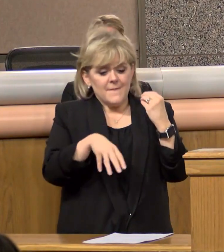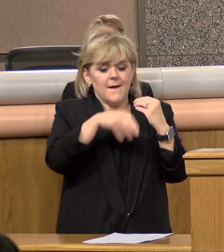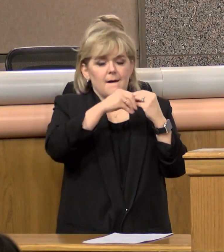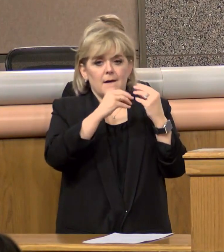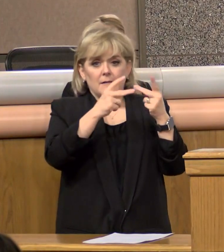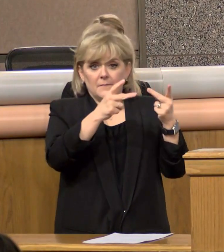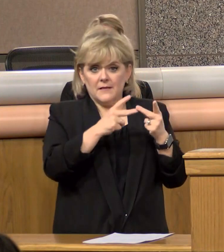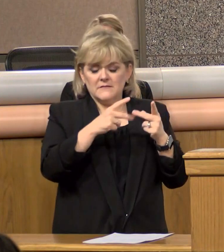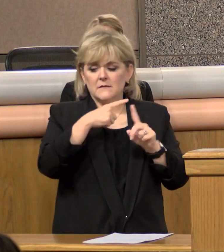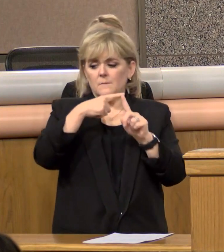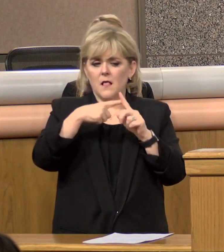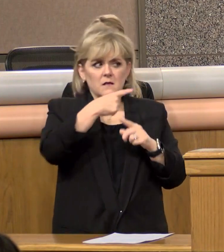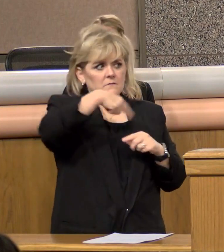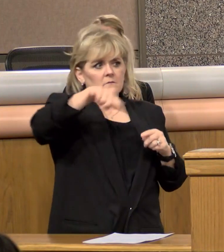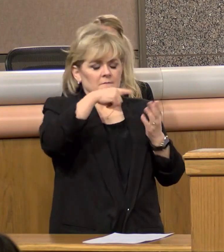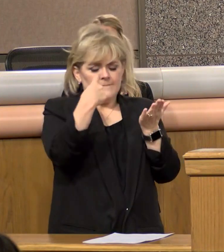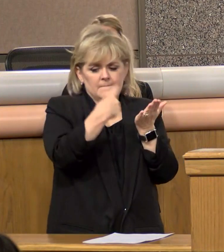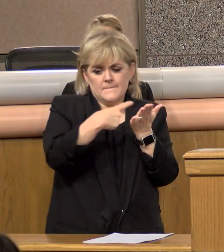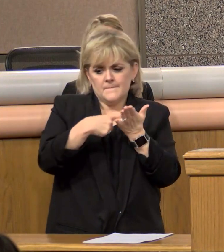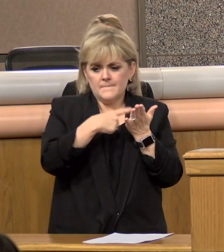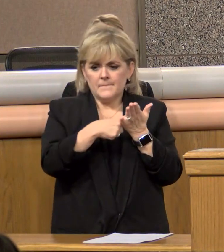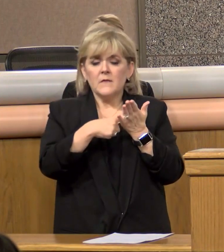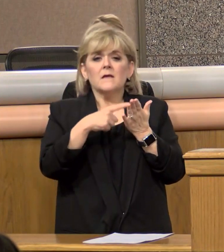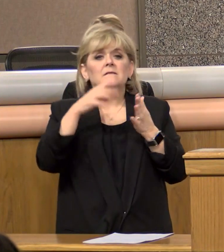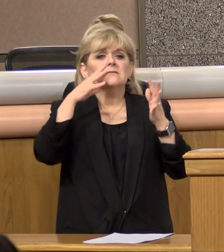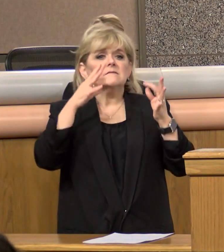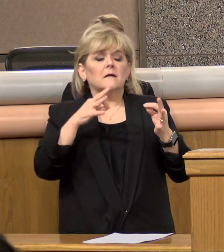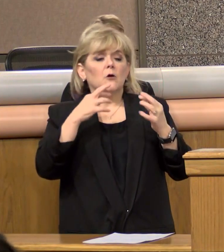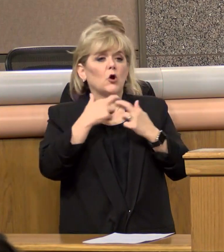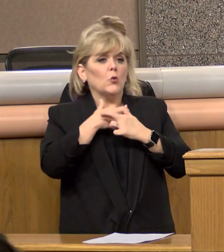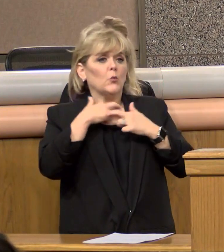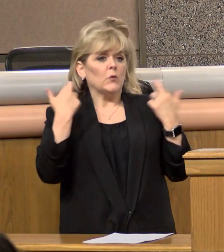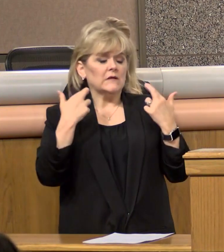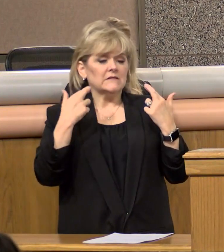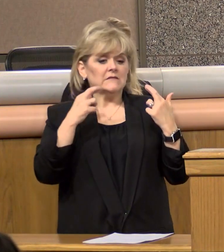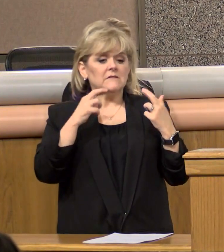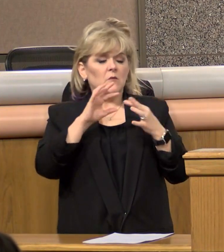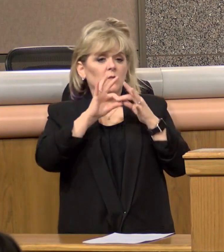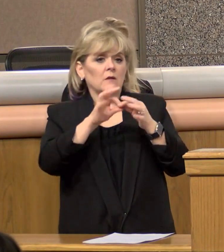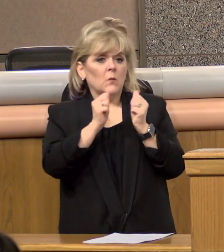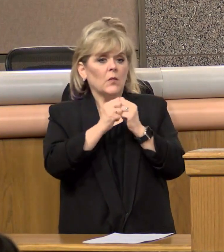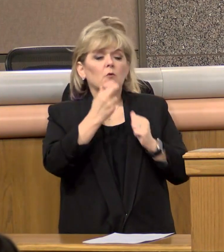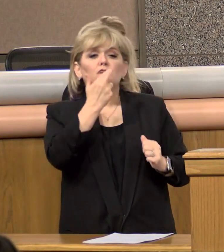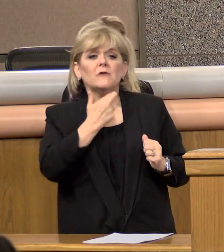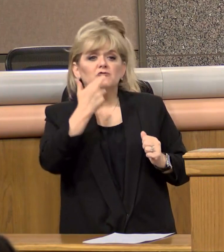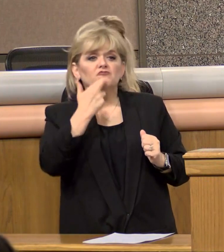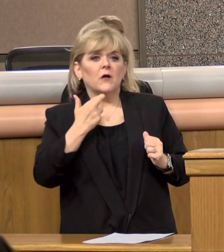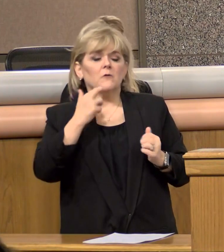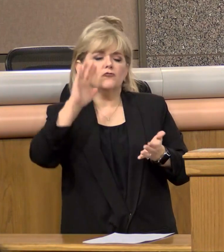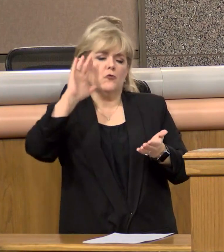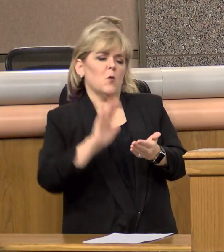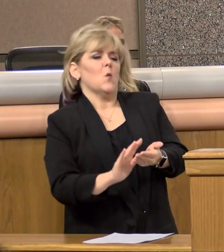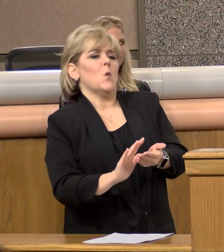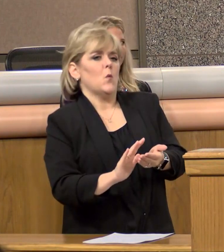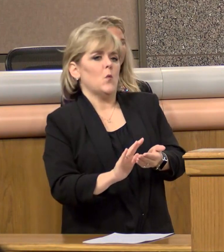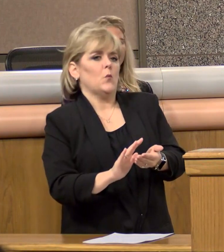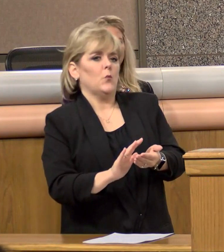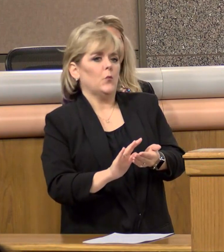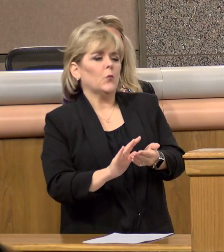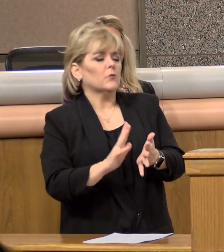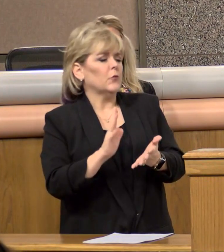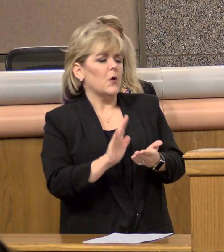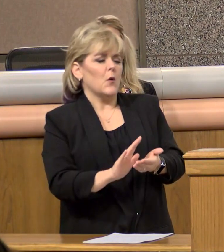um, we've realized that the risk associated with individuals at the restaurants is very, very low. Um, we're really looking